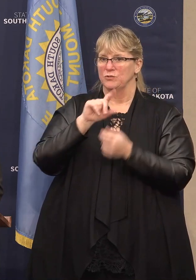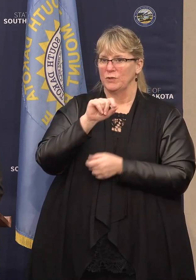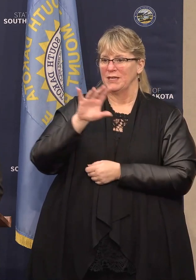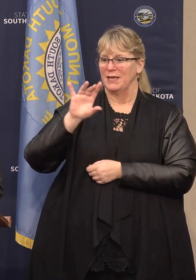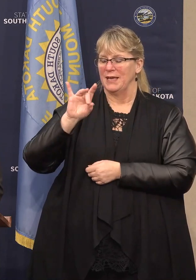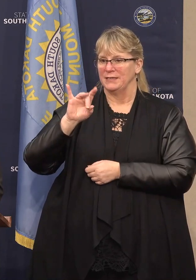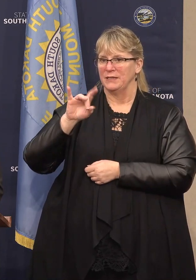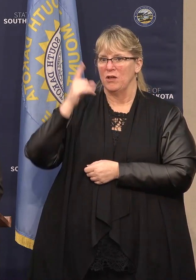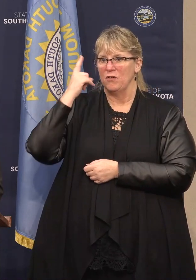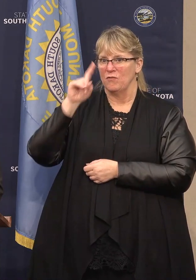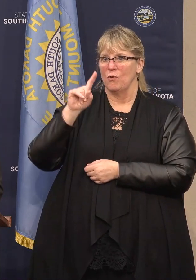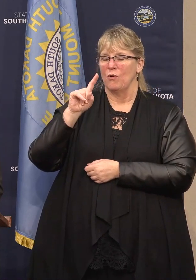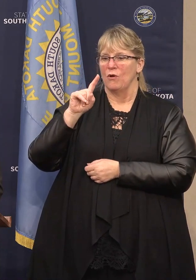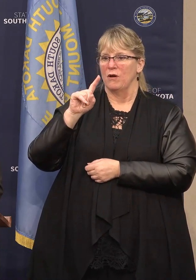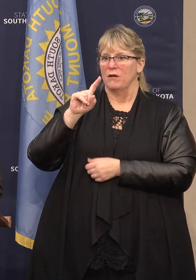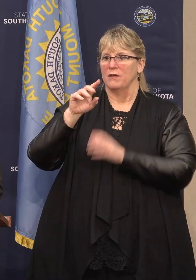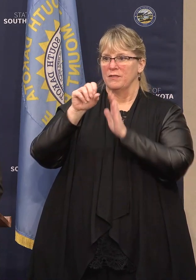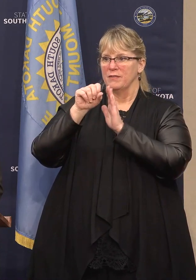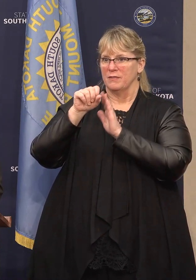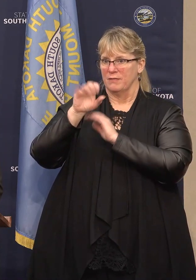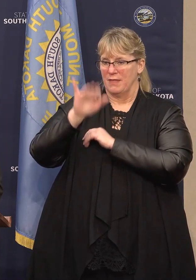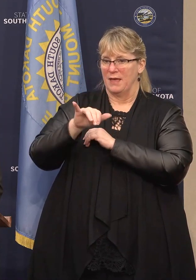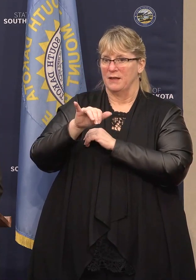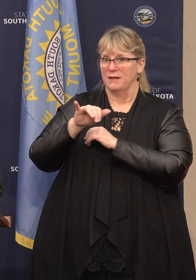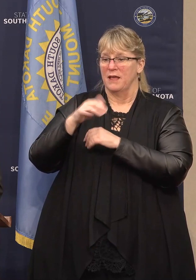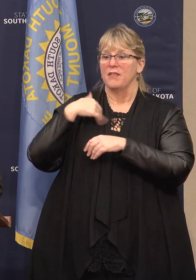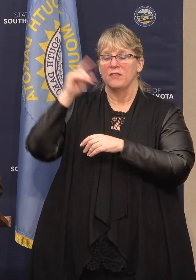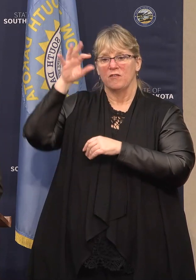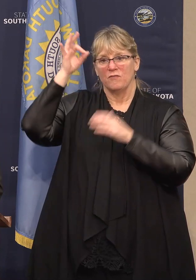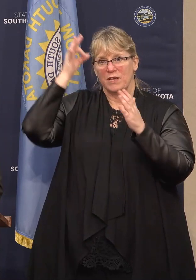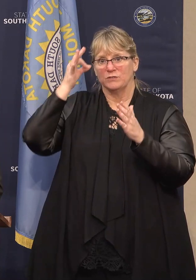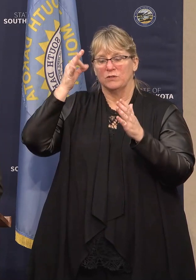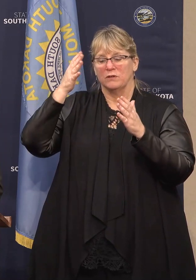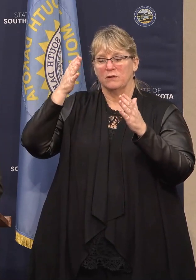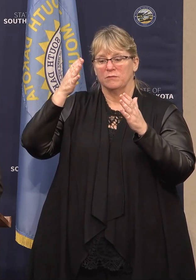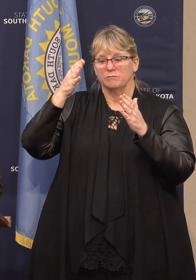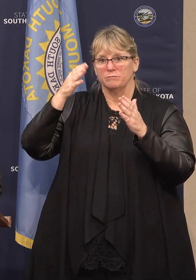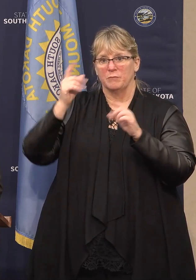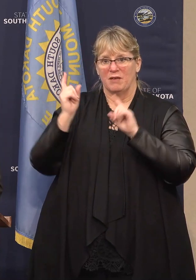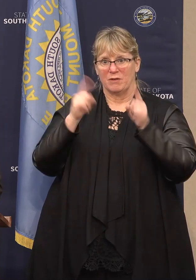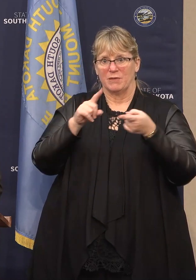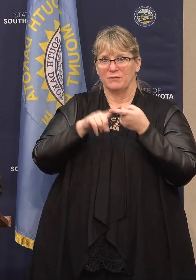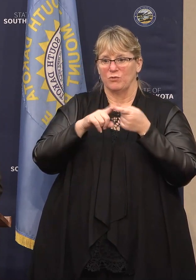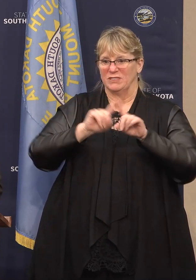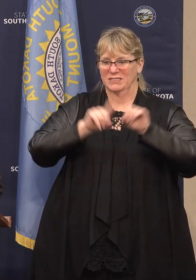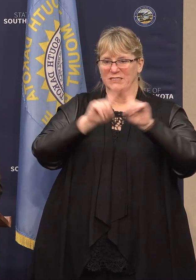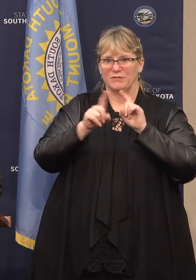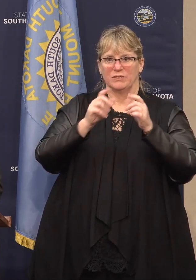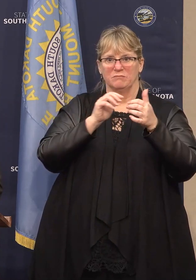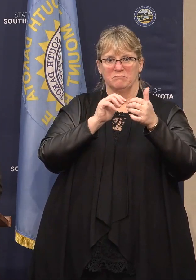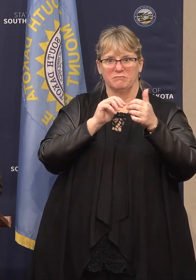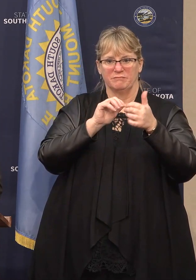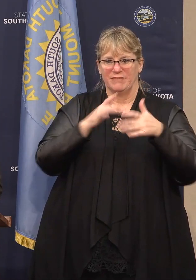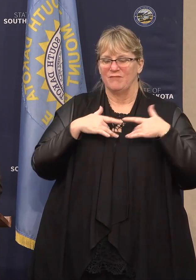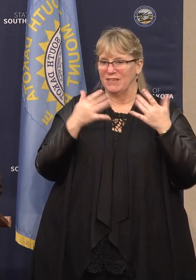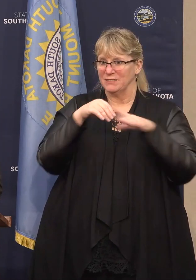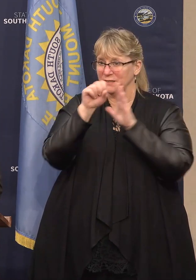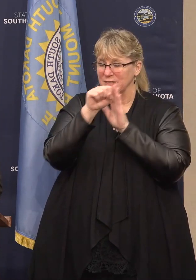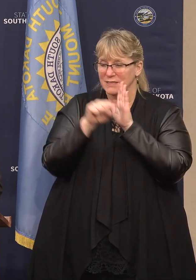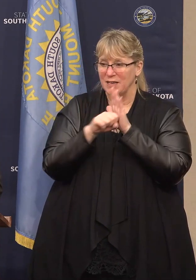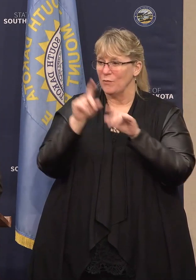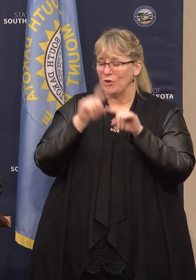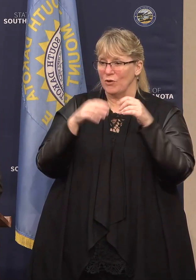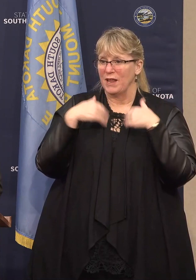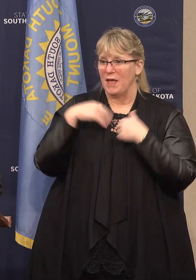protect the state of rodeo. We know the federal government has come in and dictated to different sporting events in the state before that we couldn't